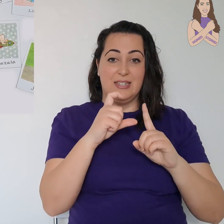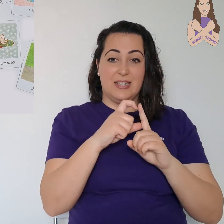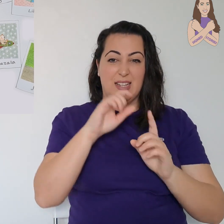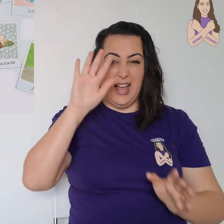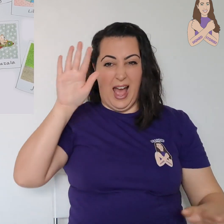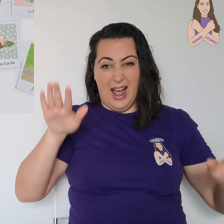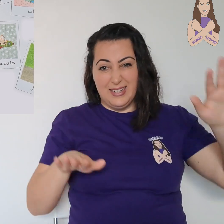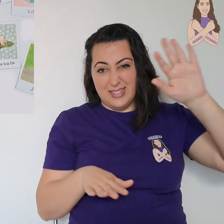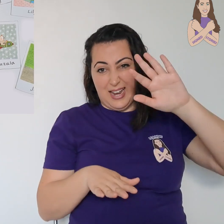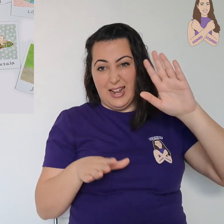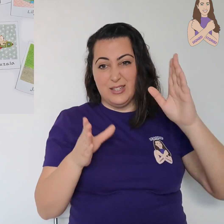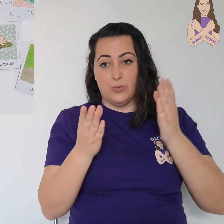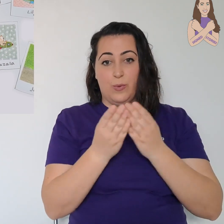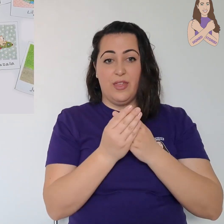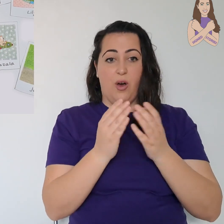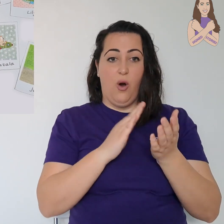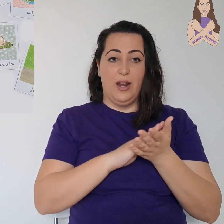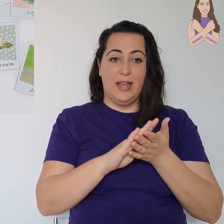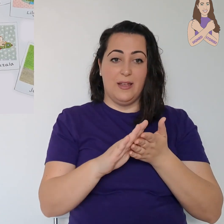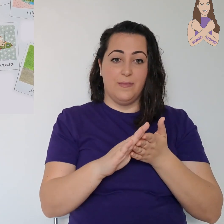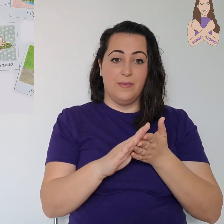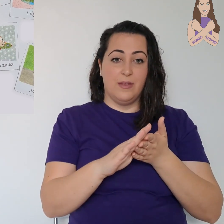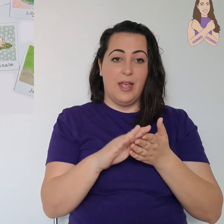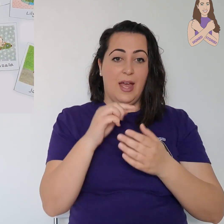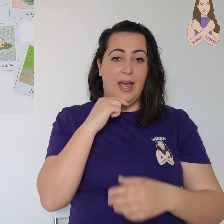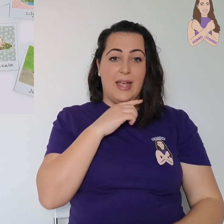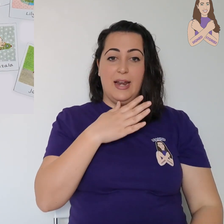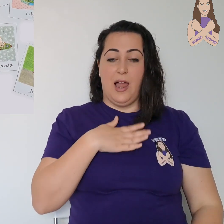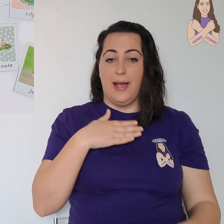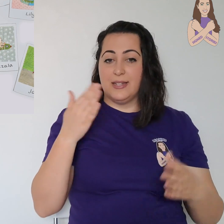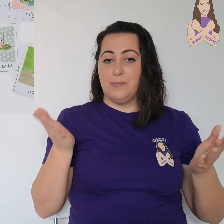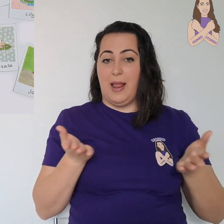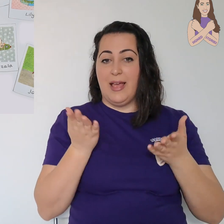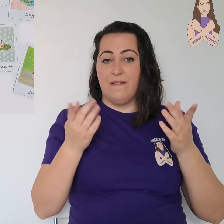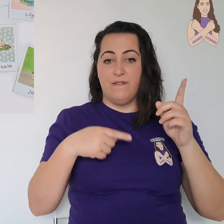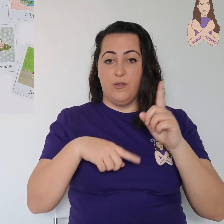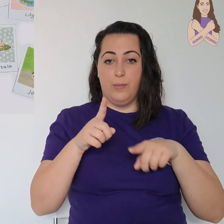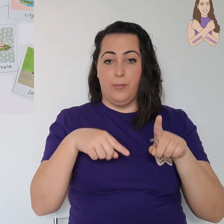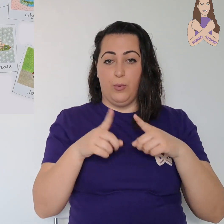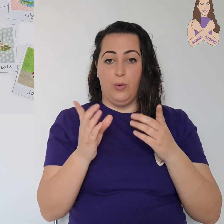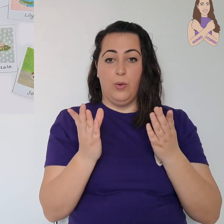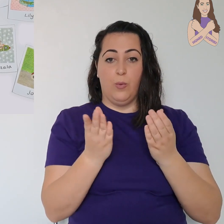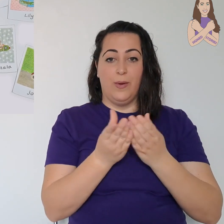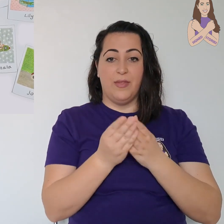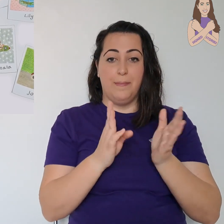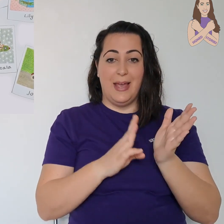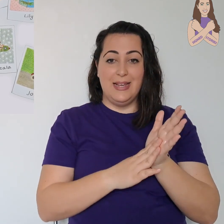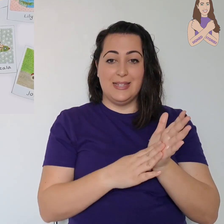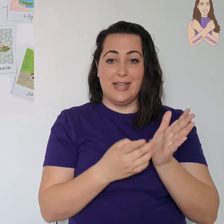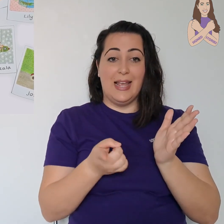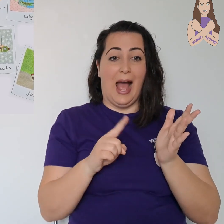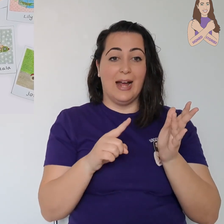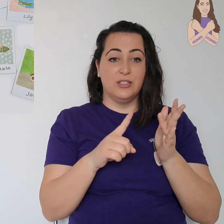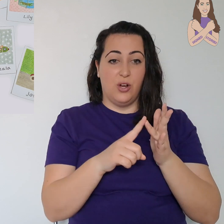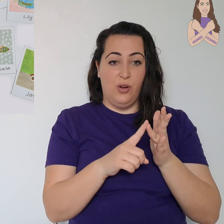does handstands with Holly. He likes playing football with Maisie and